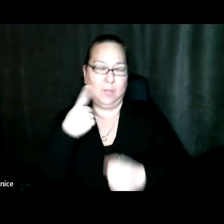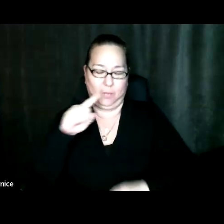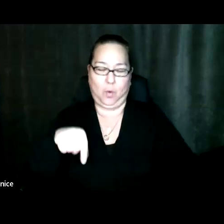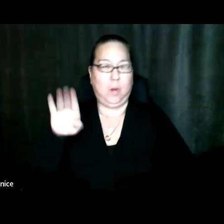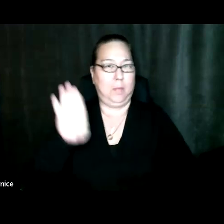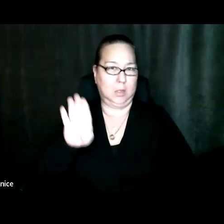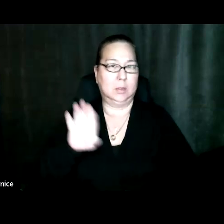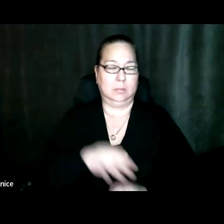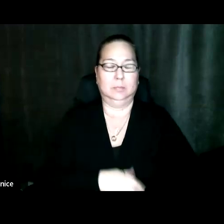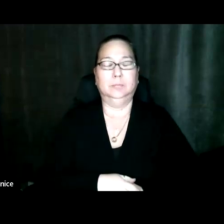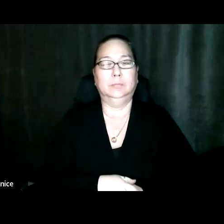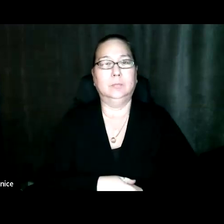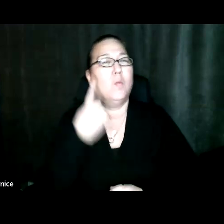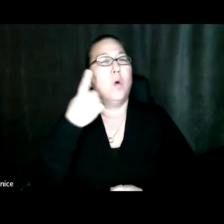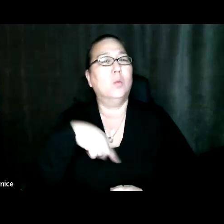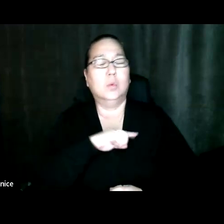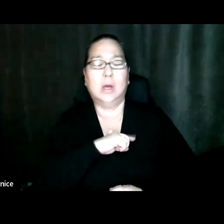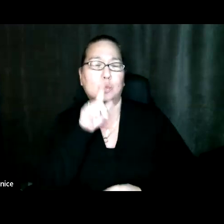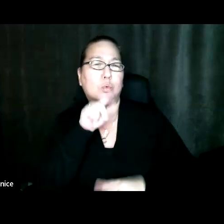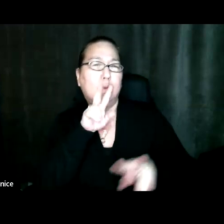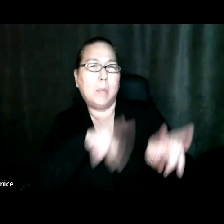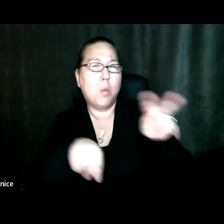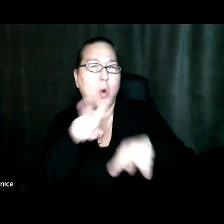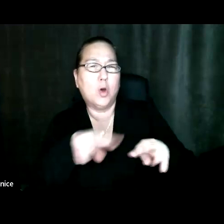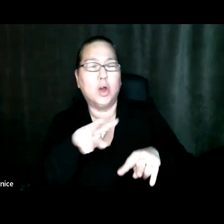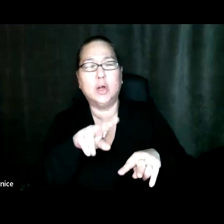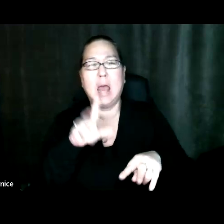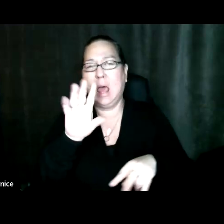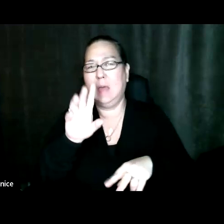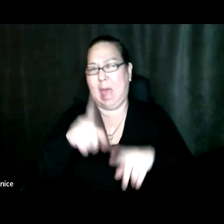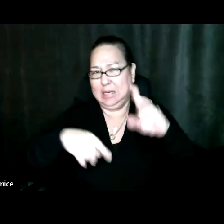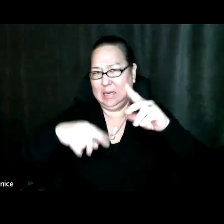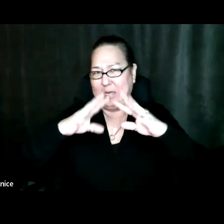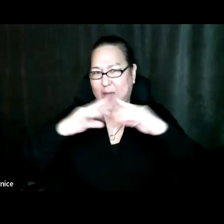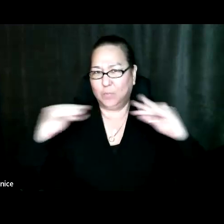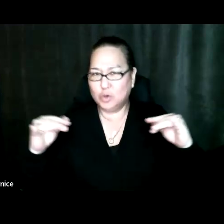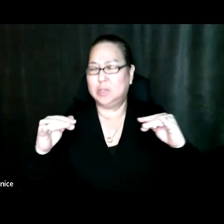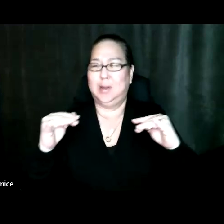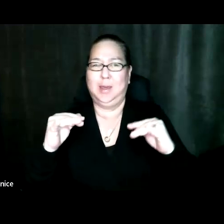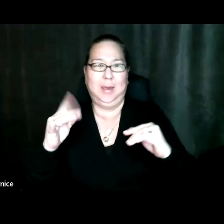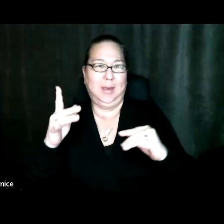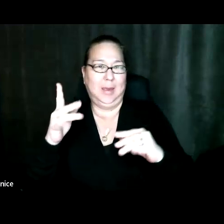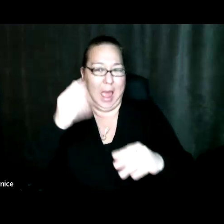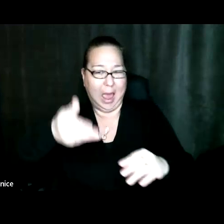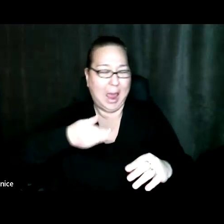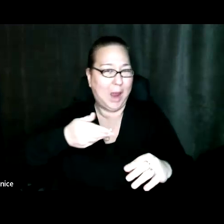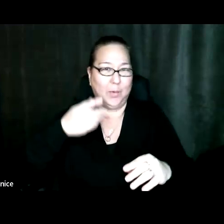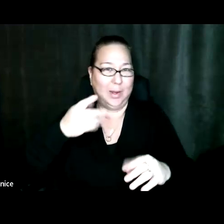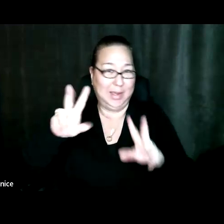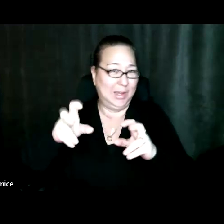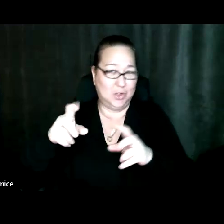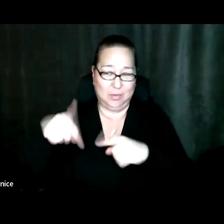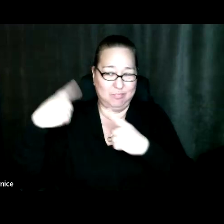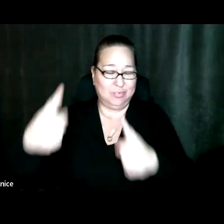Excuse me. For those of us who have been monitoring the diversity hiring issue for many years, the report you received at the last meeting